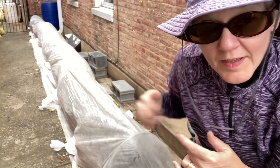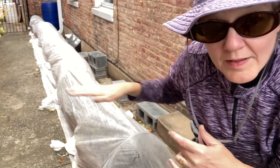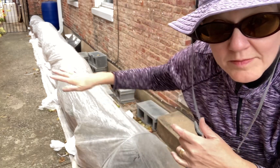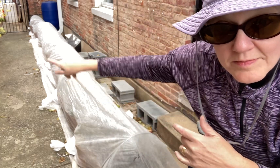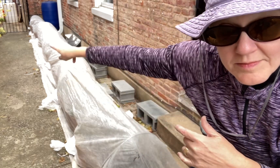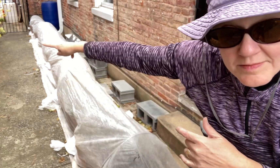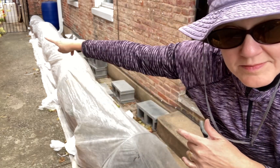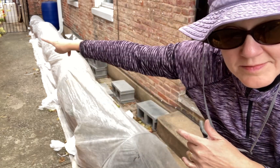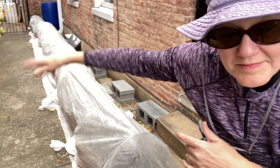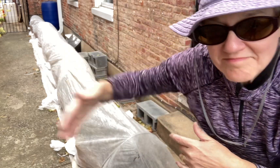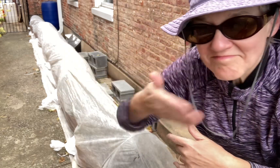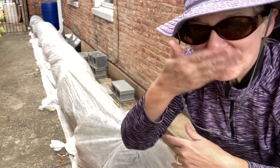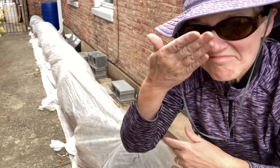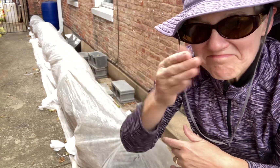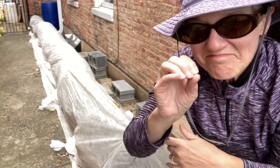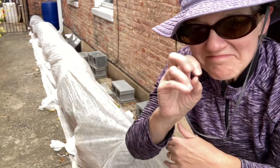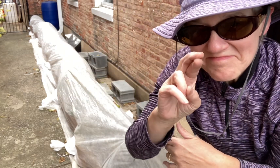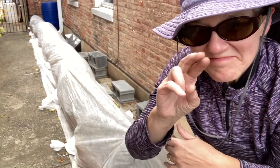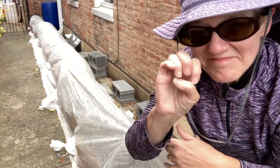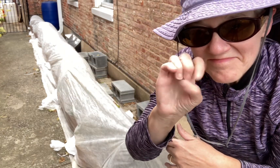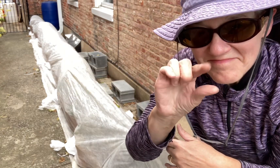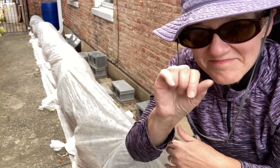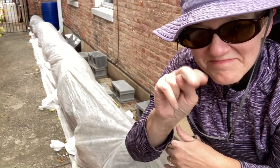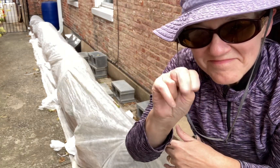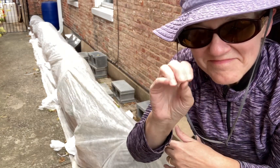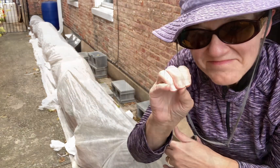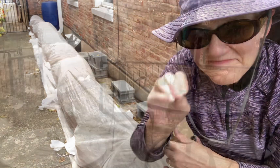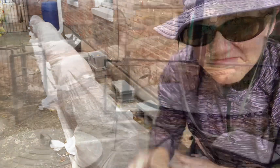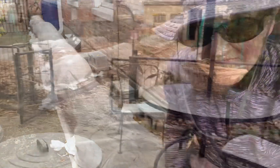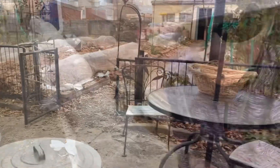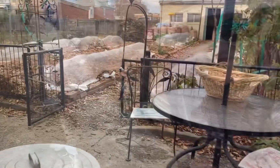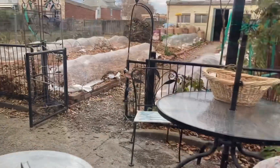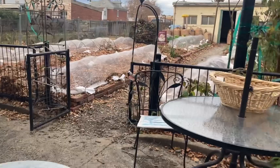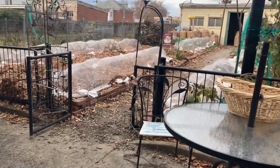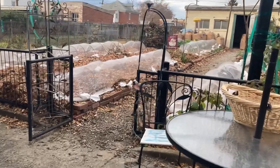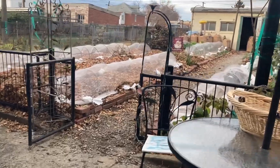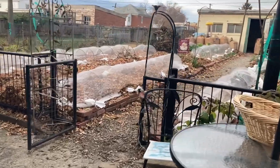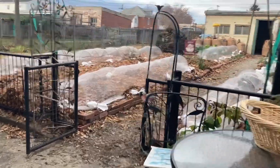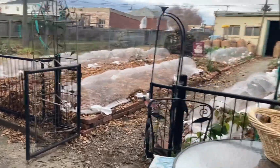Because that'll help cut down on plant diseases. Down at the end, I can smell the oregano.